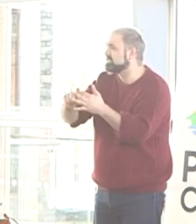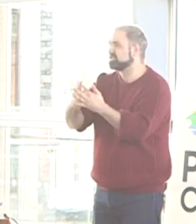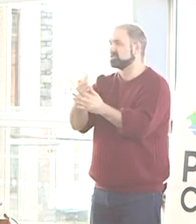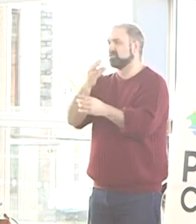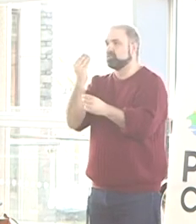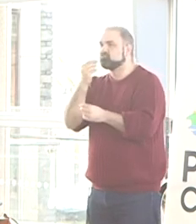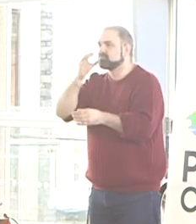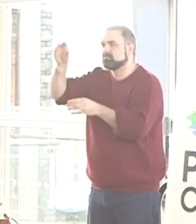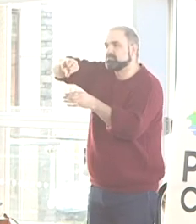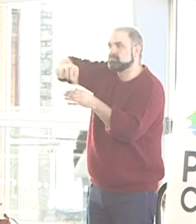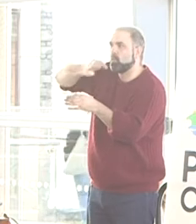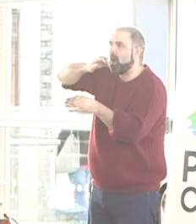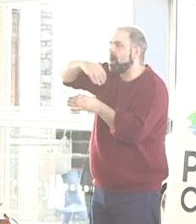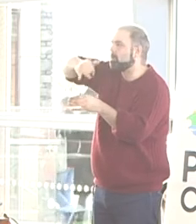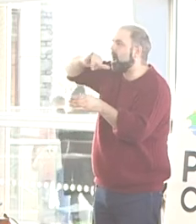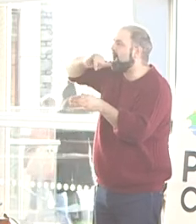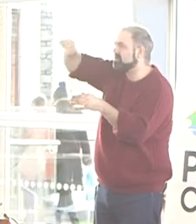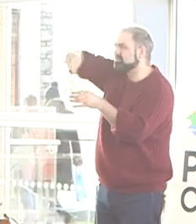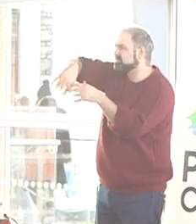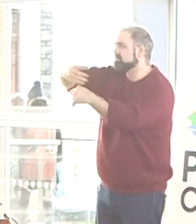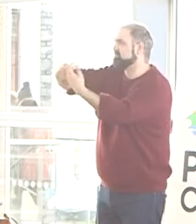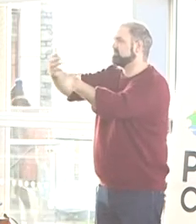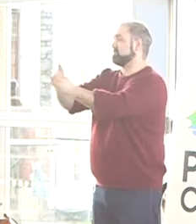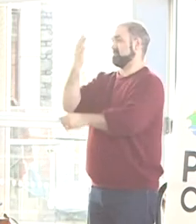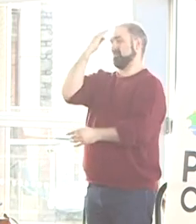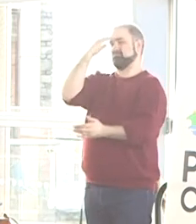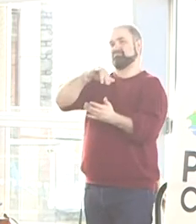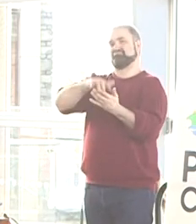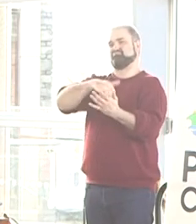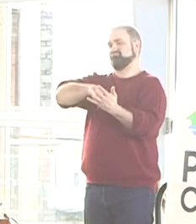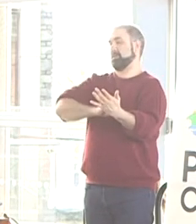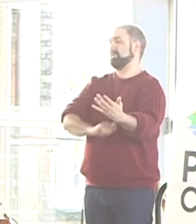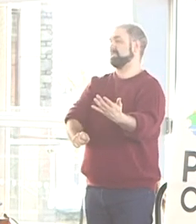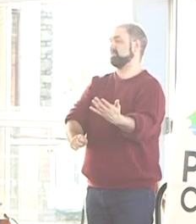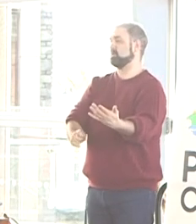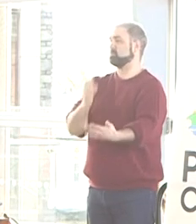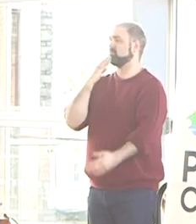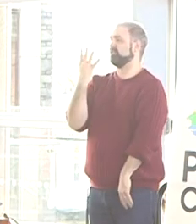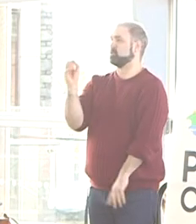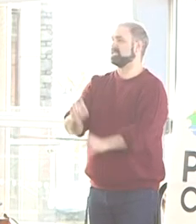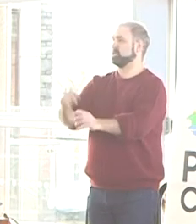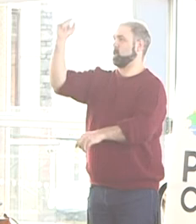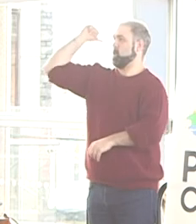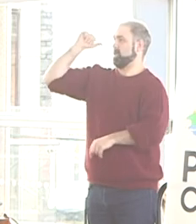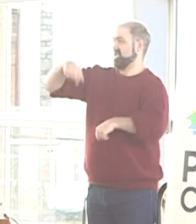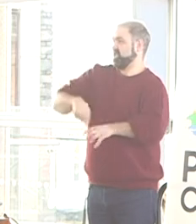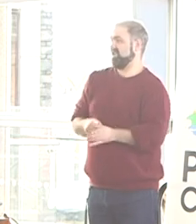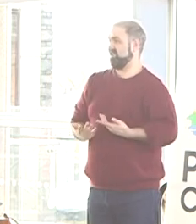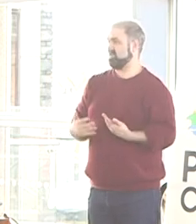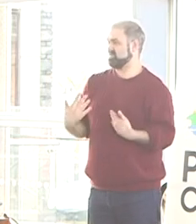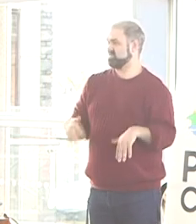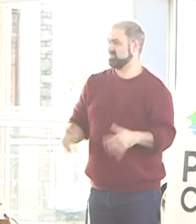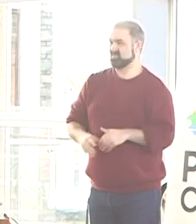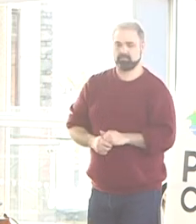signed the papers. And that's what made it possible. And it's 40 years ago this year. So how did you feel about doing that? I mean,